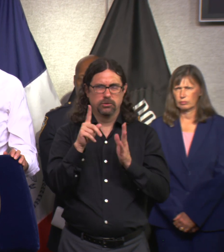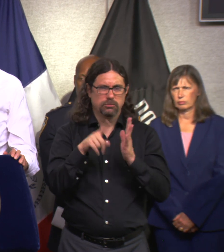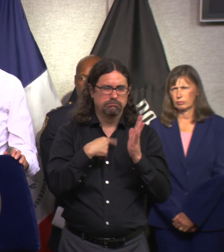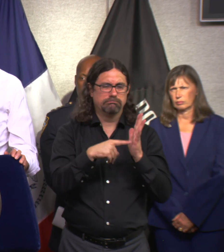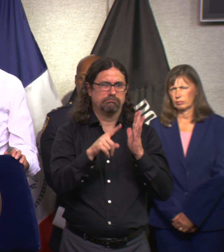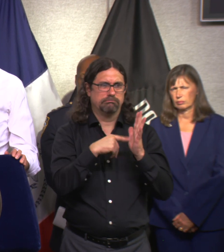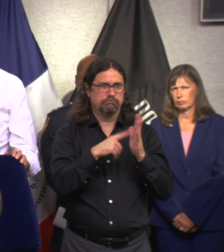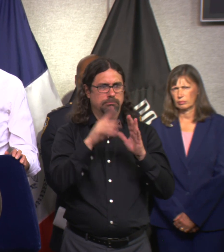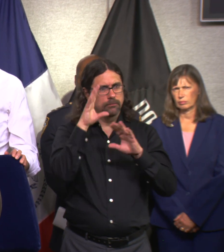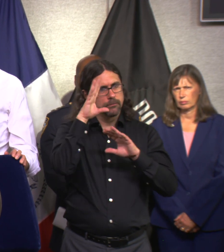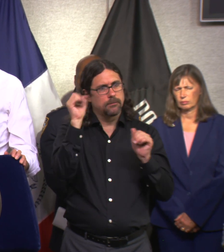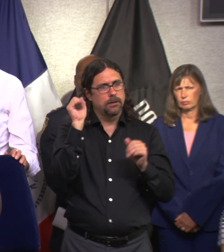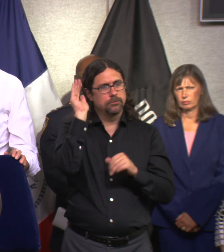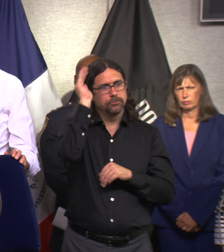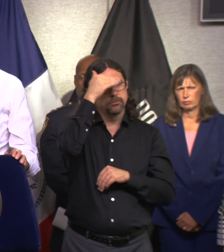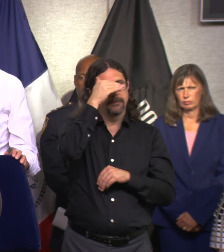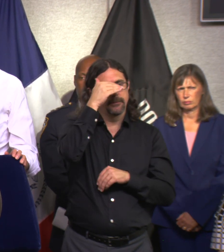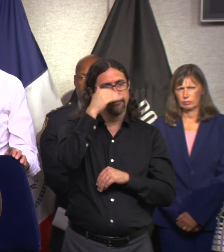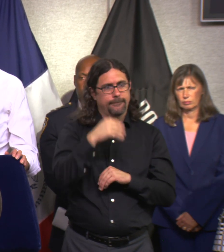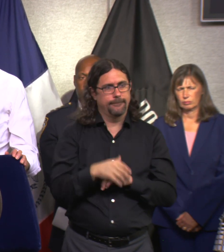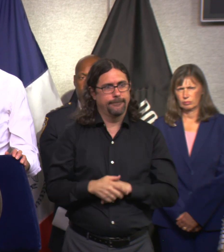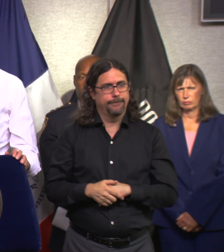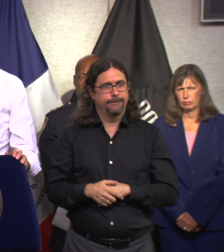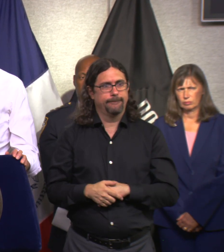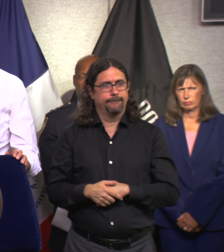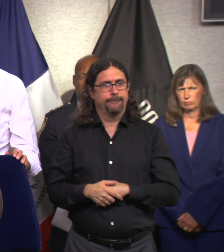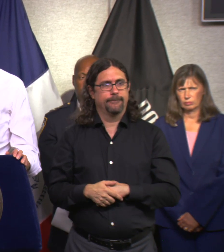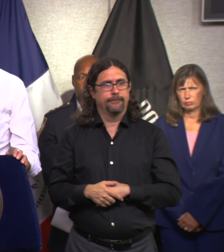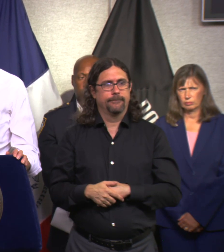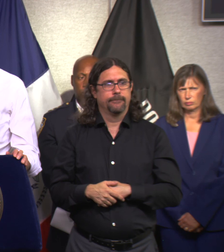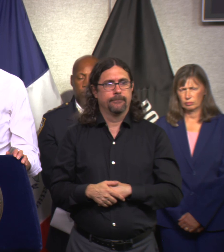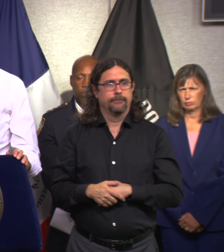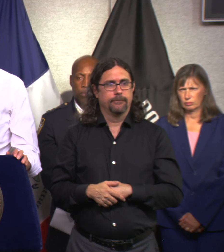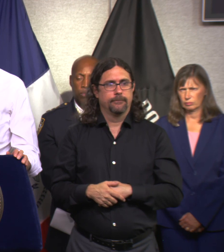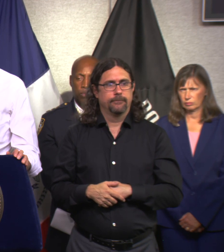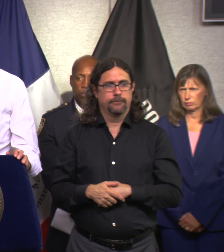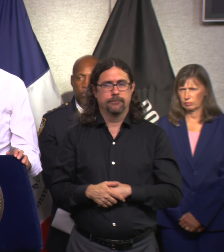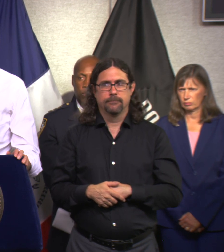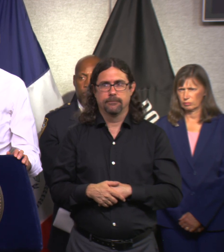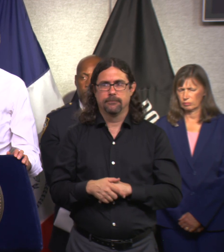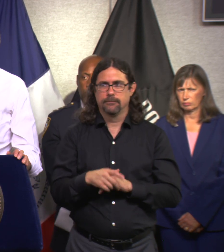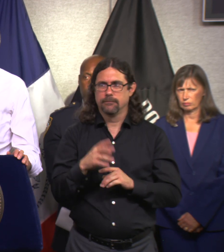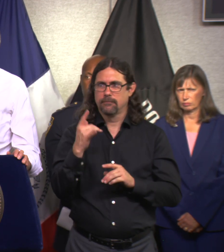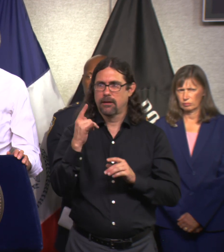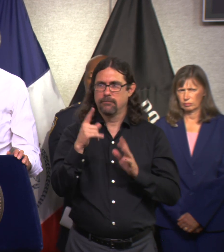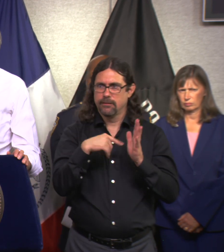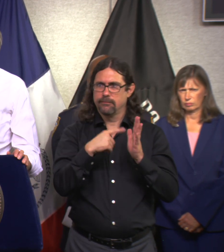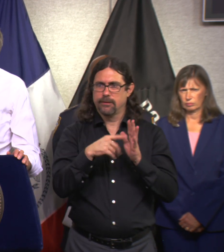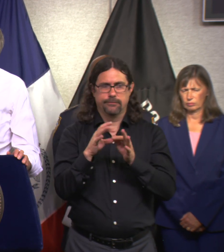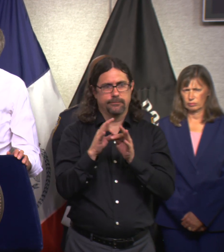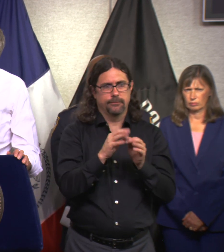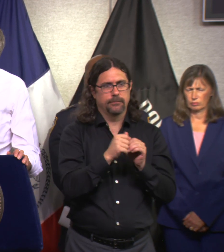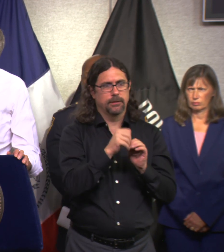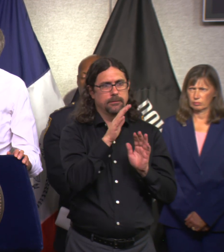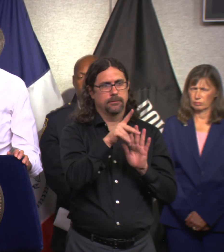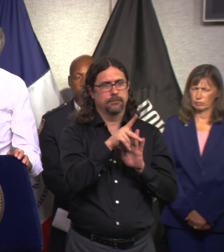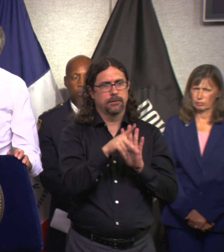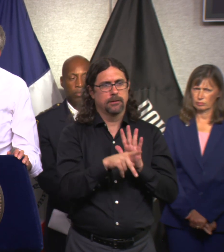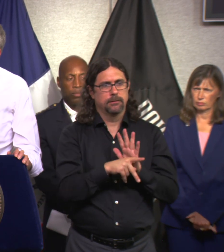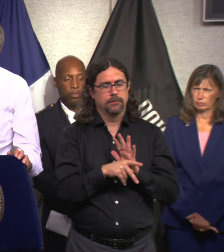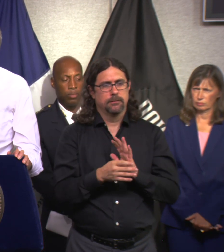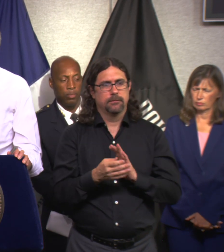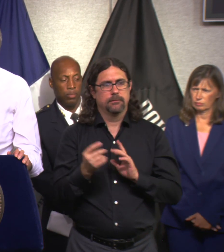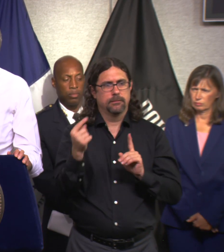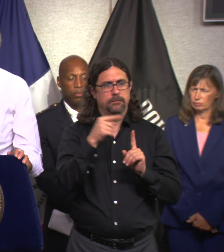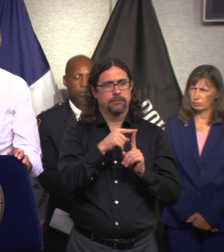Yorkers were in jeopardy because of his policies. So back in 2016, why did you not see that the Justice Department may not behave